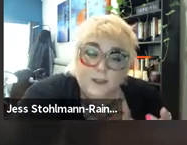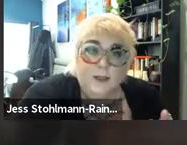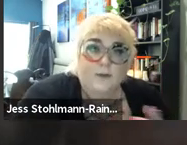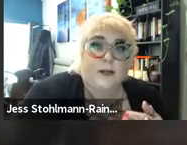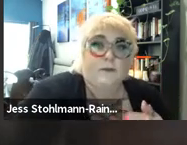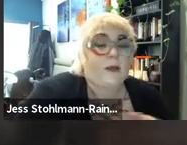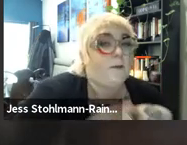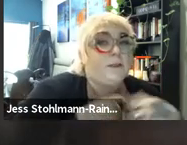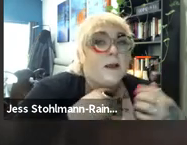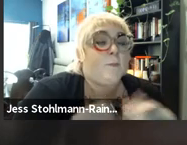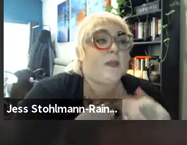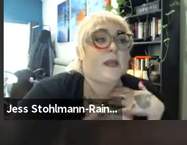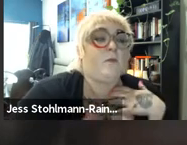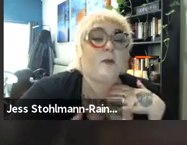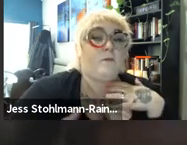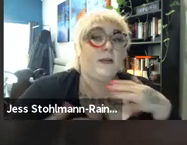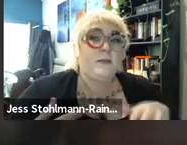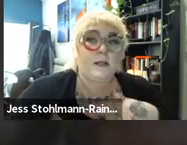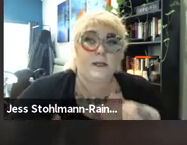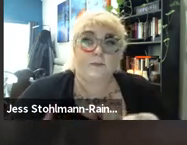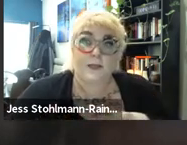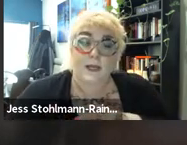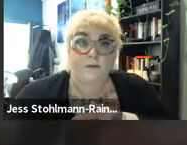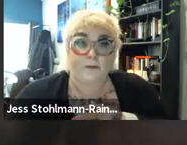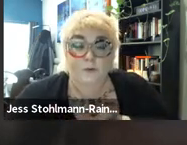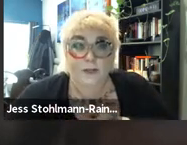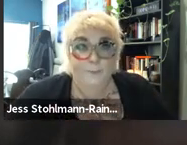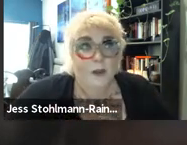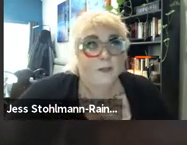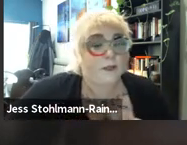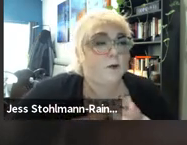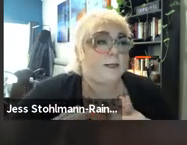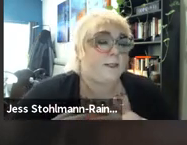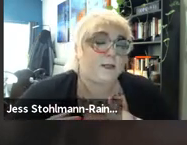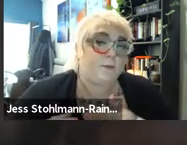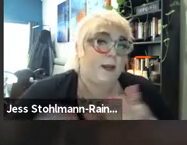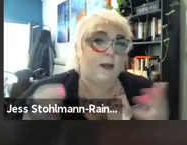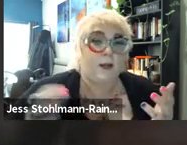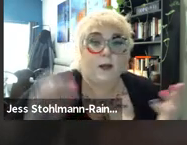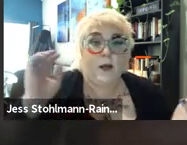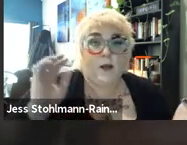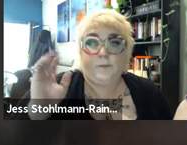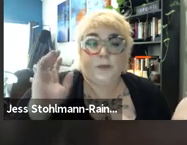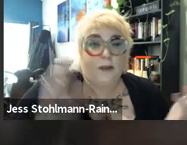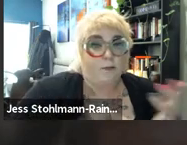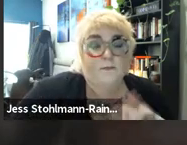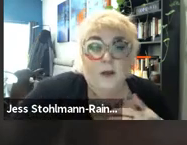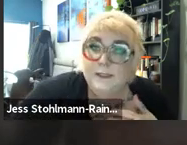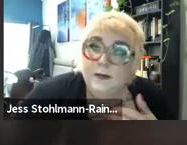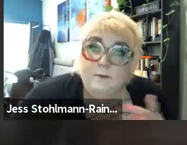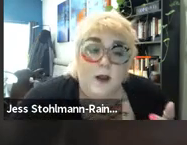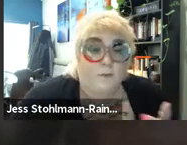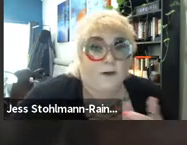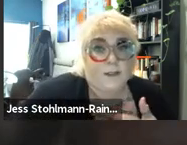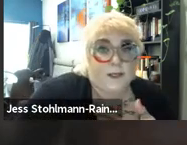standards that the lifeline develops but they can run really really really differently individually so each center might um be like